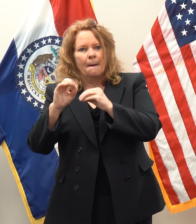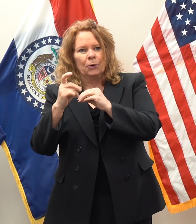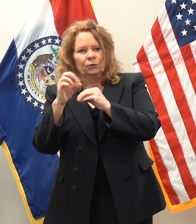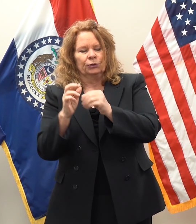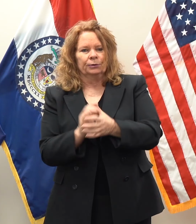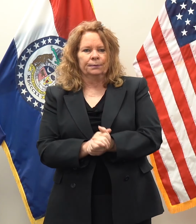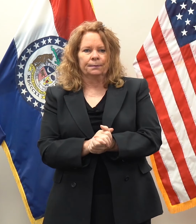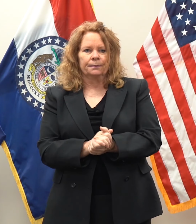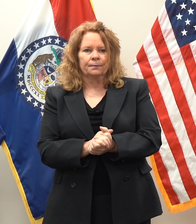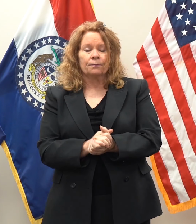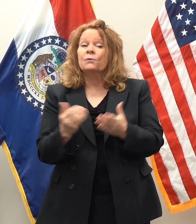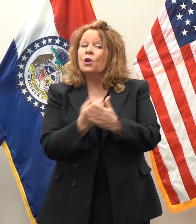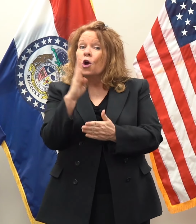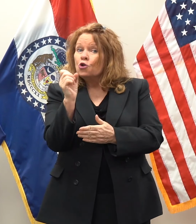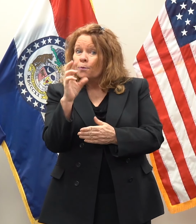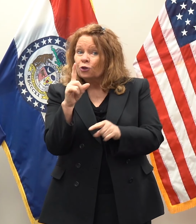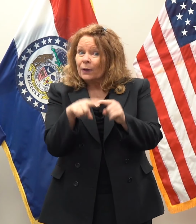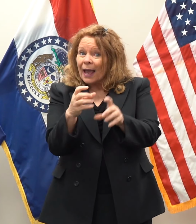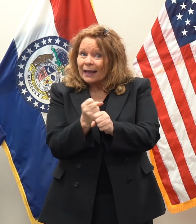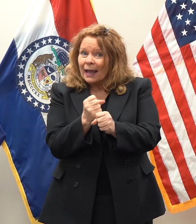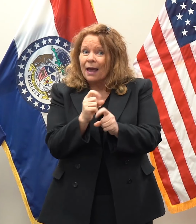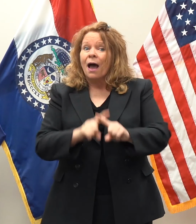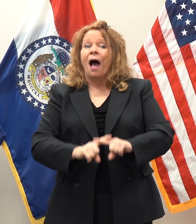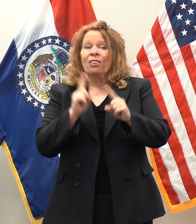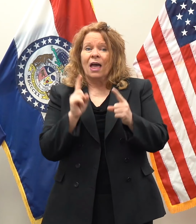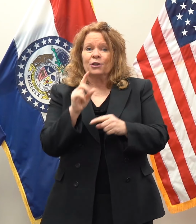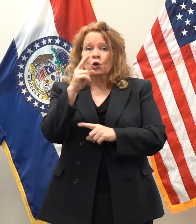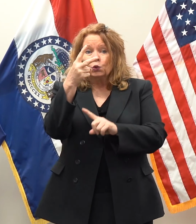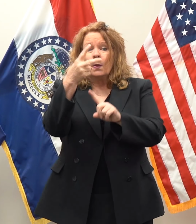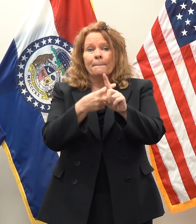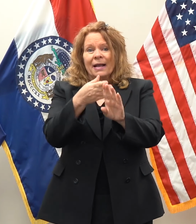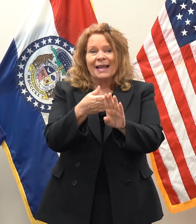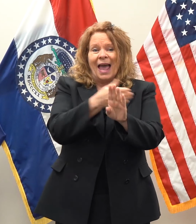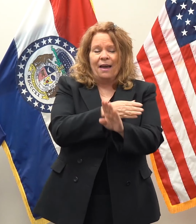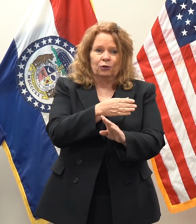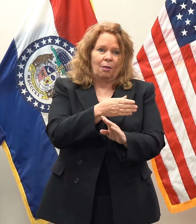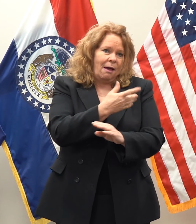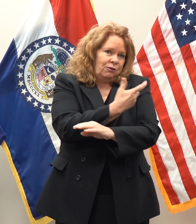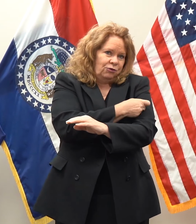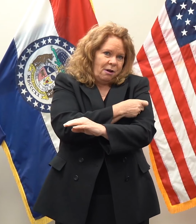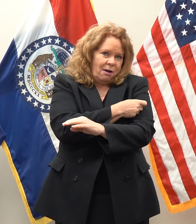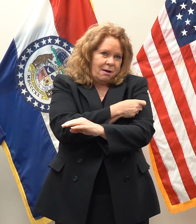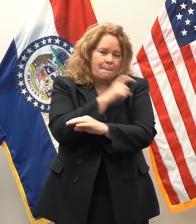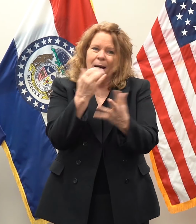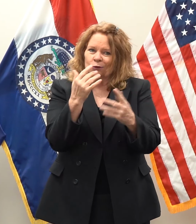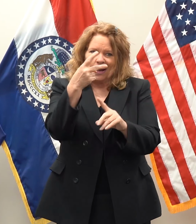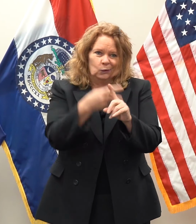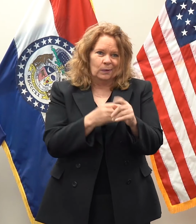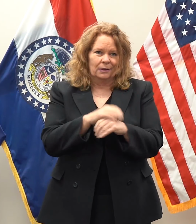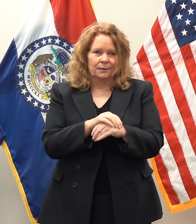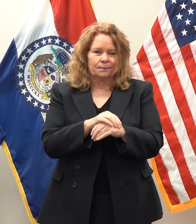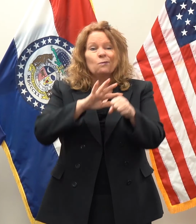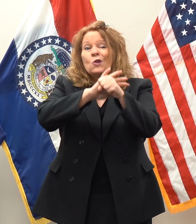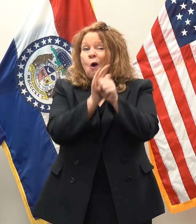Also, you cannot get the new booster until it's been at least 2 months since you've received your last COVID shot. COVID's not in the news